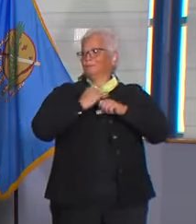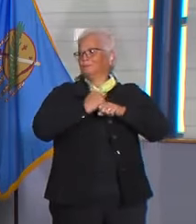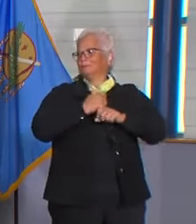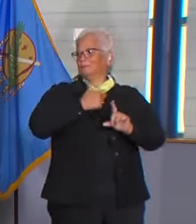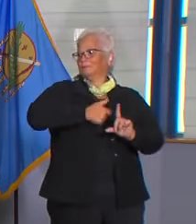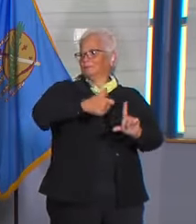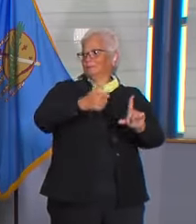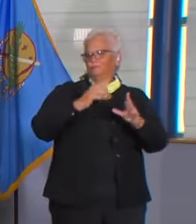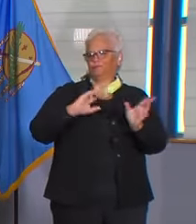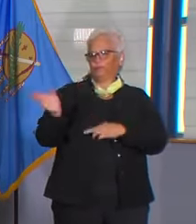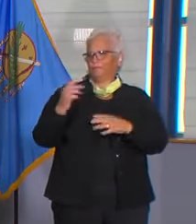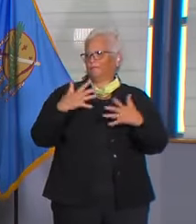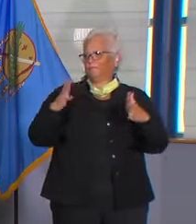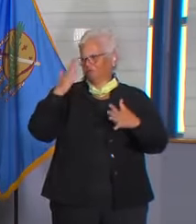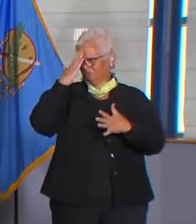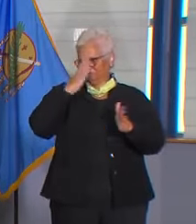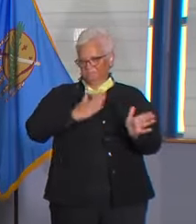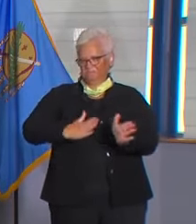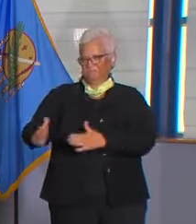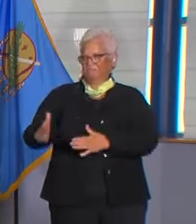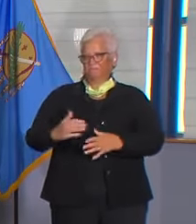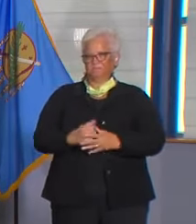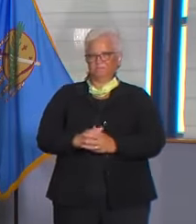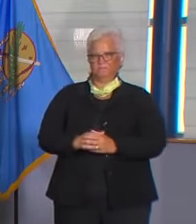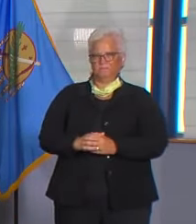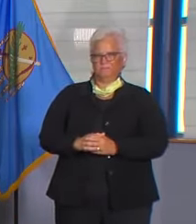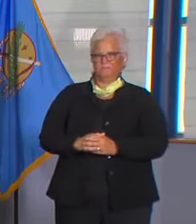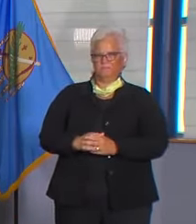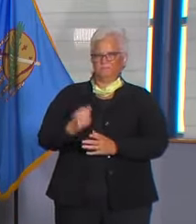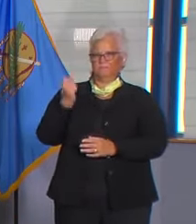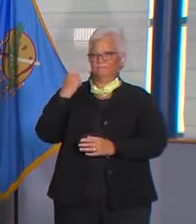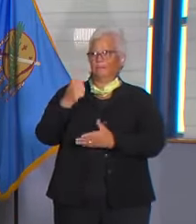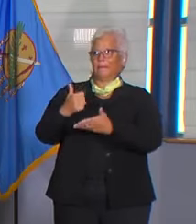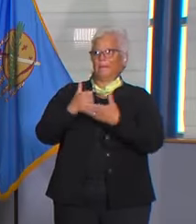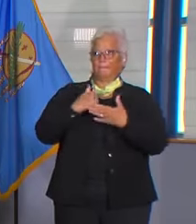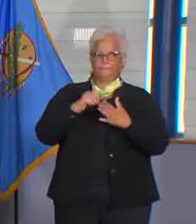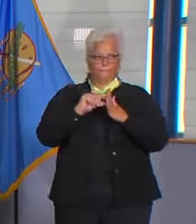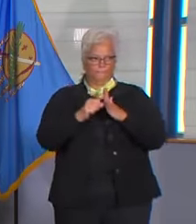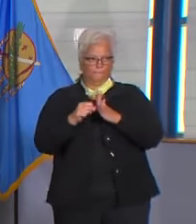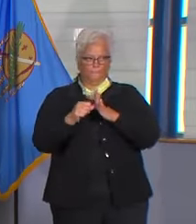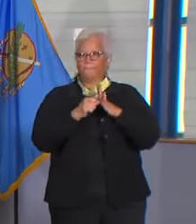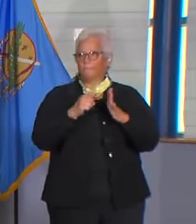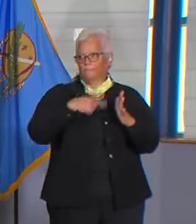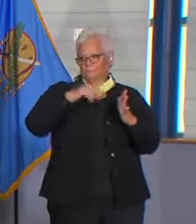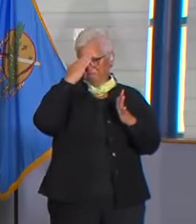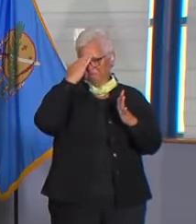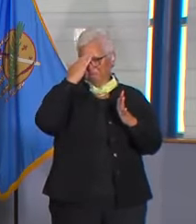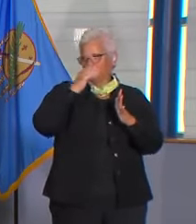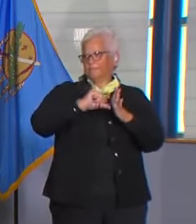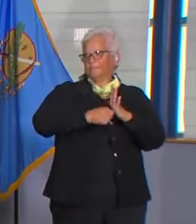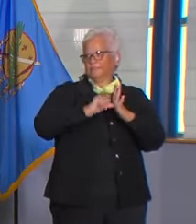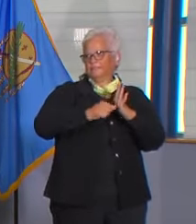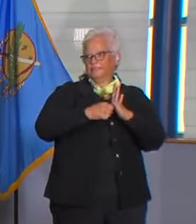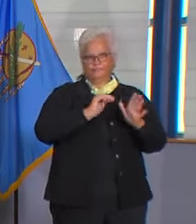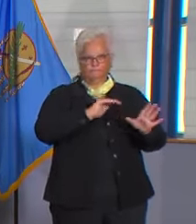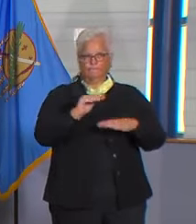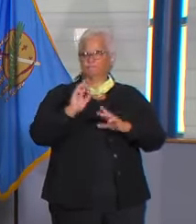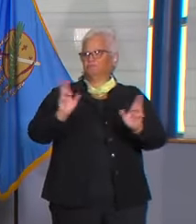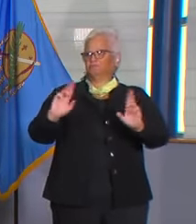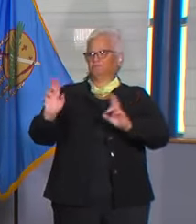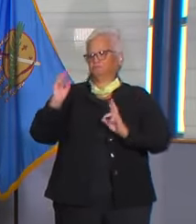for the training and use of that PPE amongst our response community. Of course, in this type of situation, social distancing is not